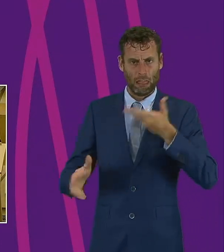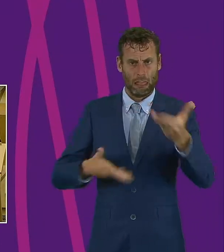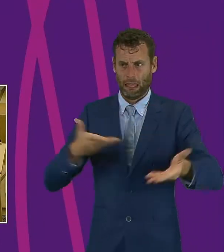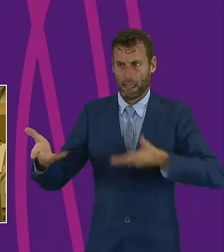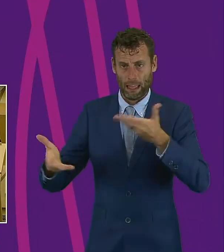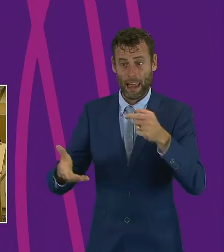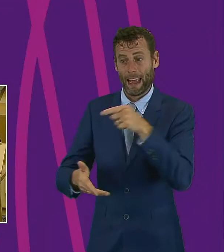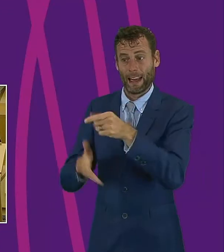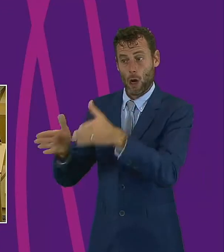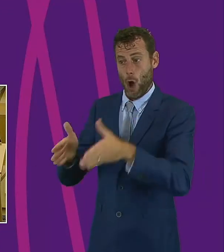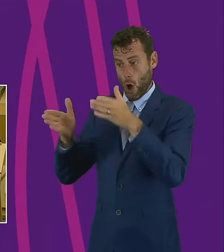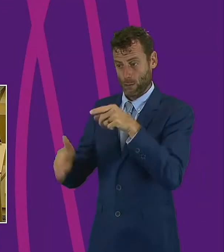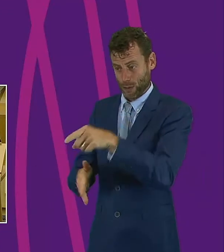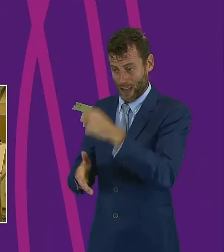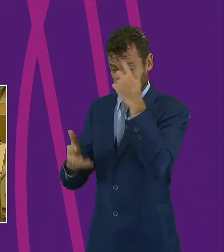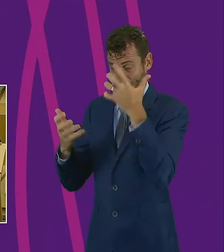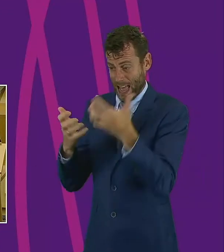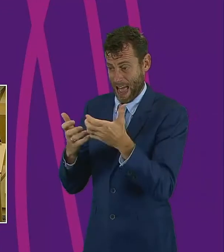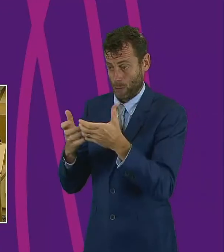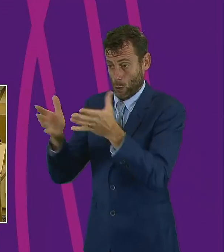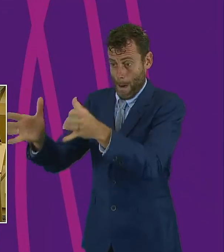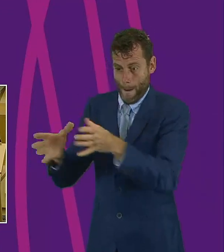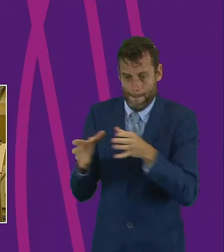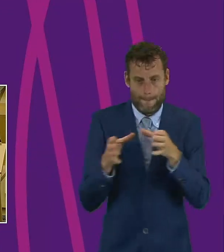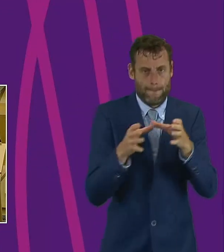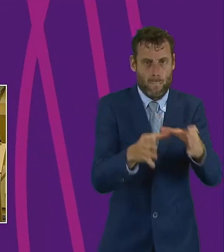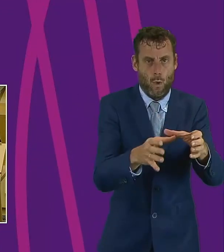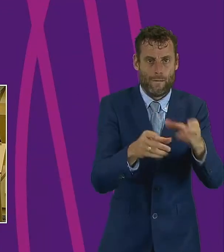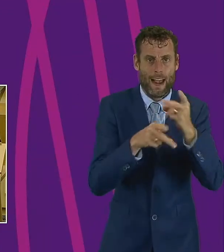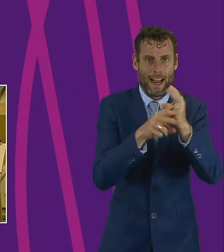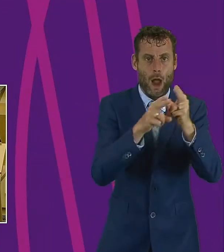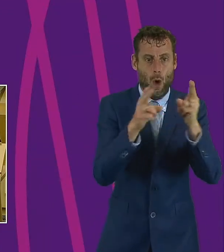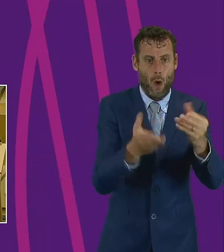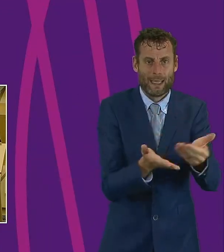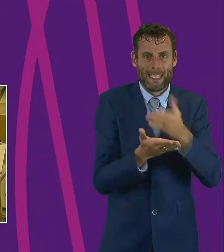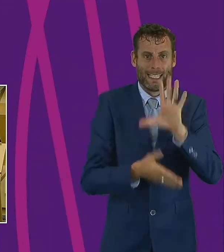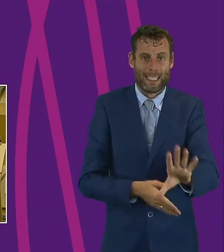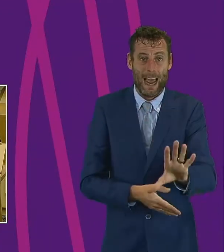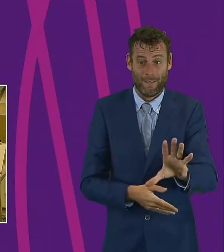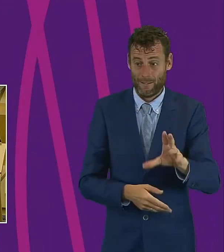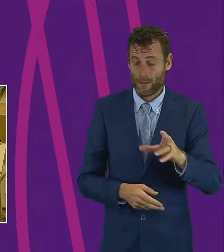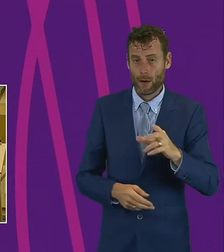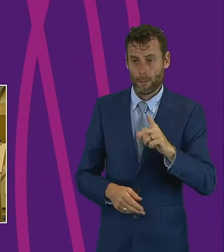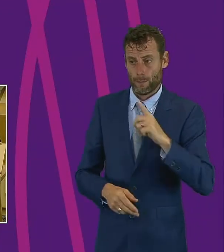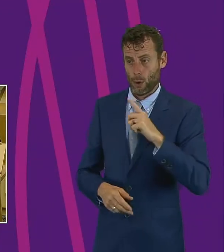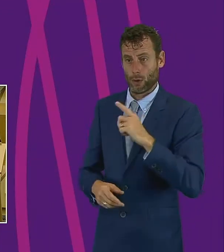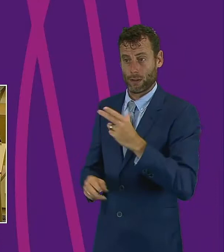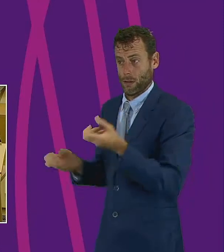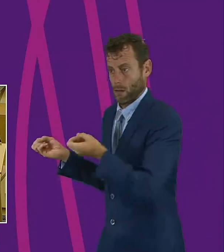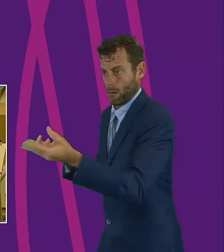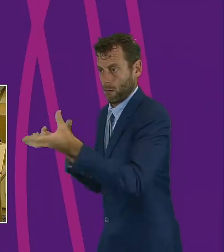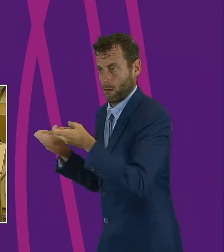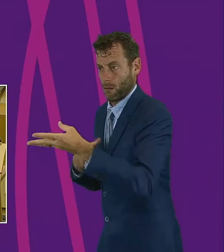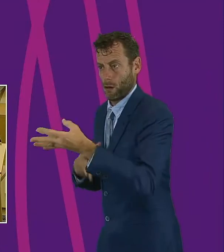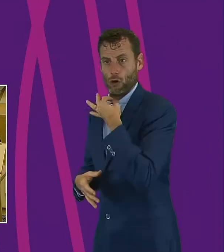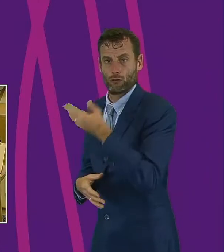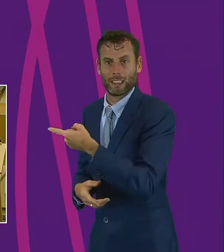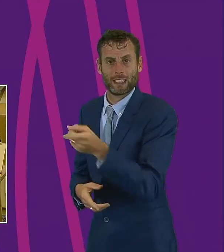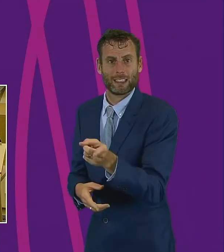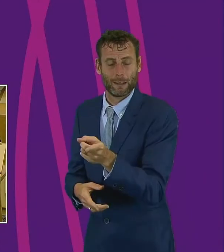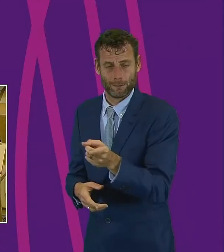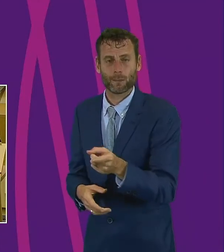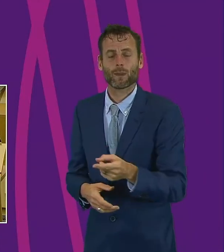hospitals, including to elderly patients in our hospitals who had no medical need to be in those hospitals. The work that we've